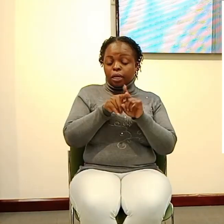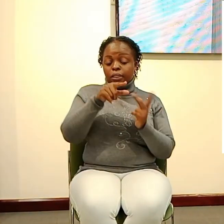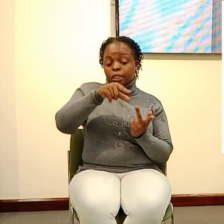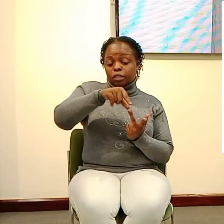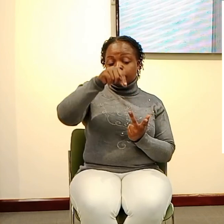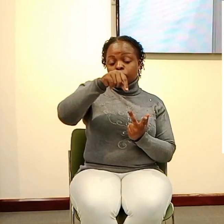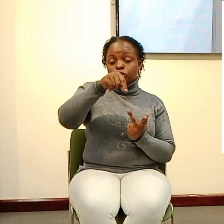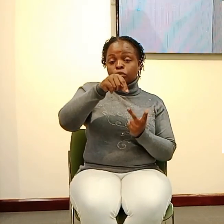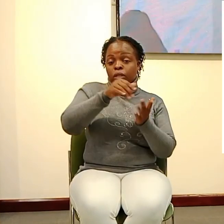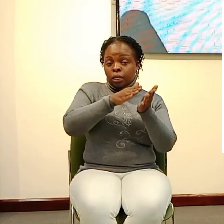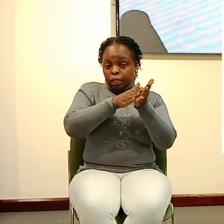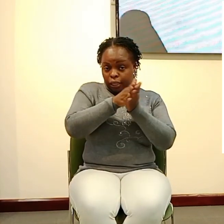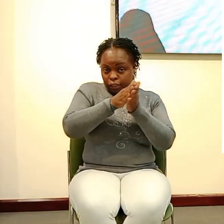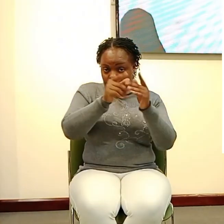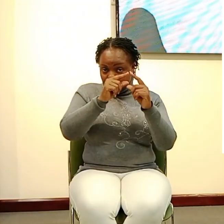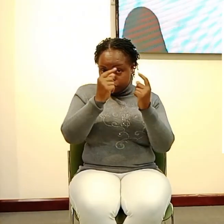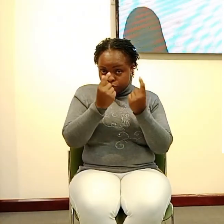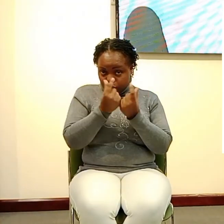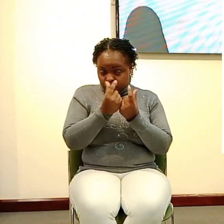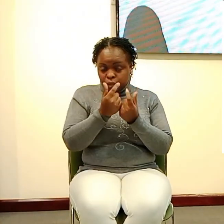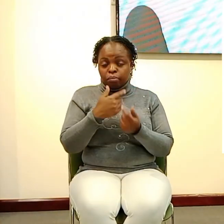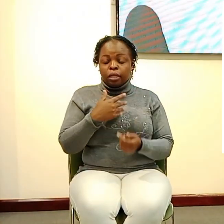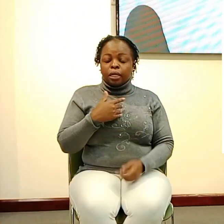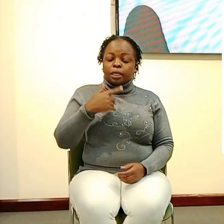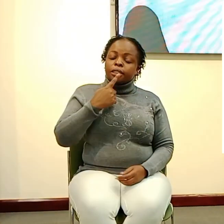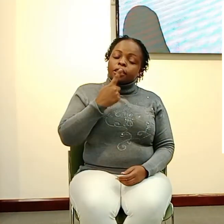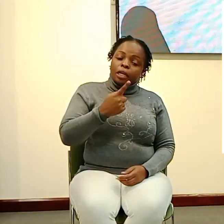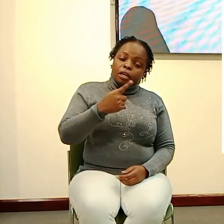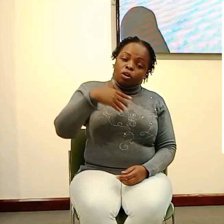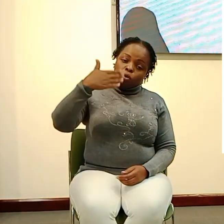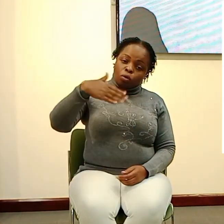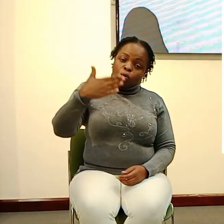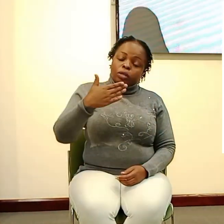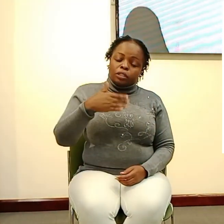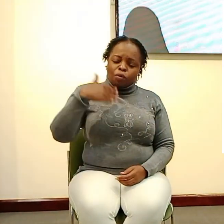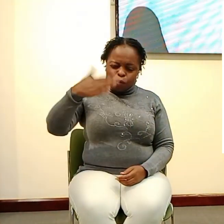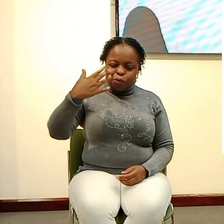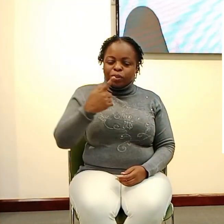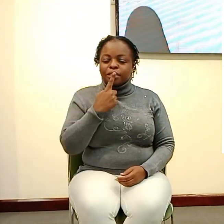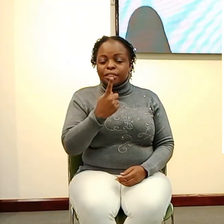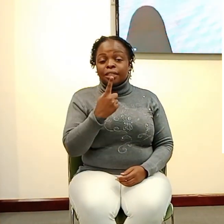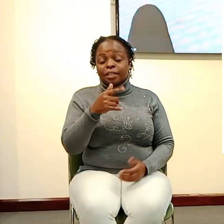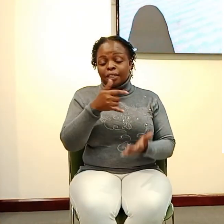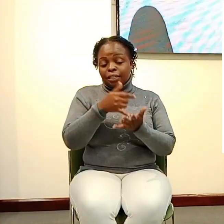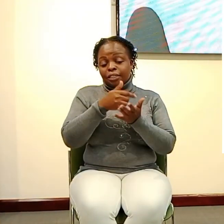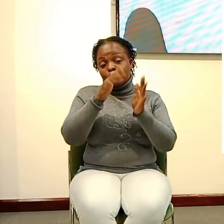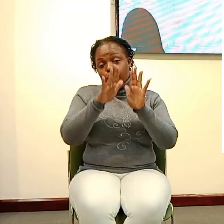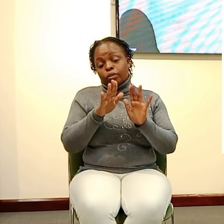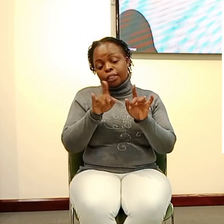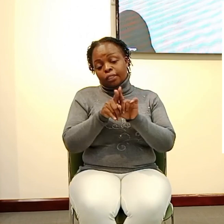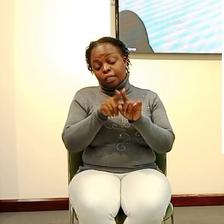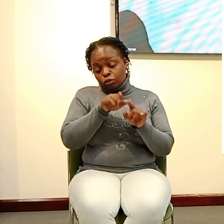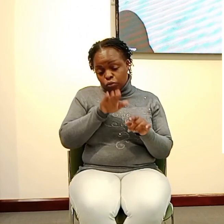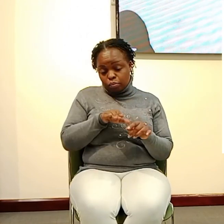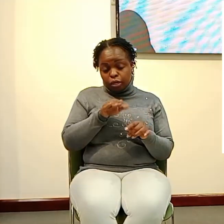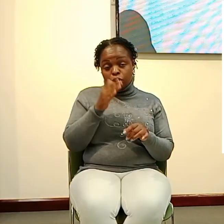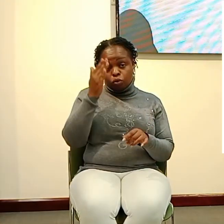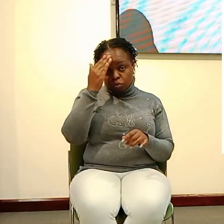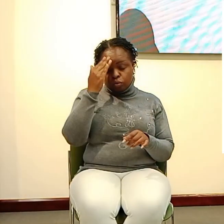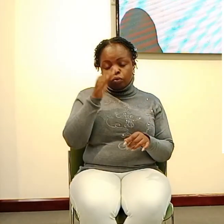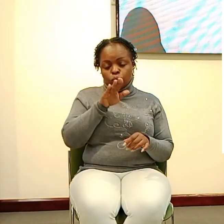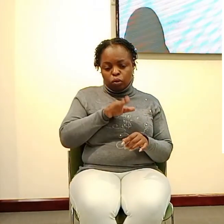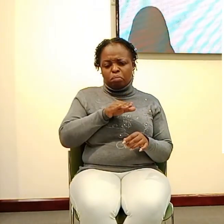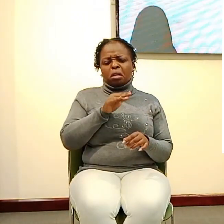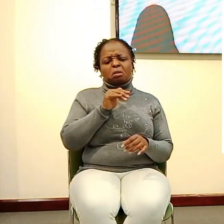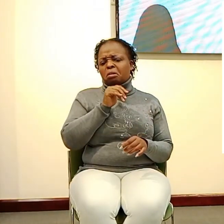right? And I've said, and I keep saying this, and it's important that as women we know this, women are not a